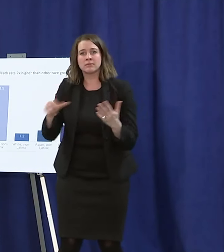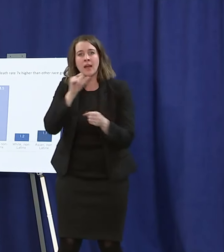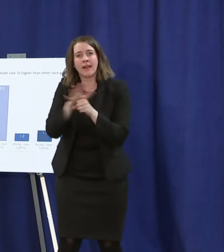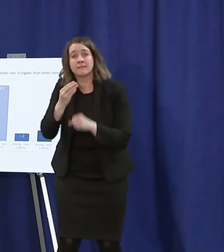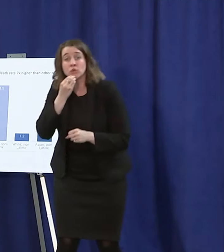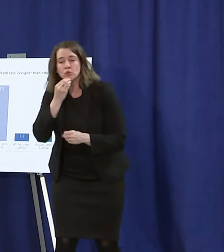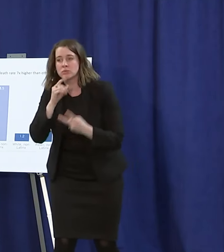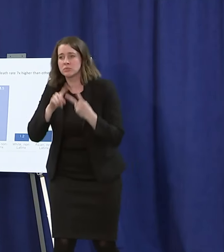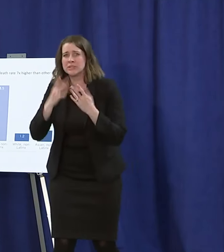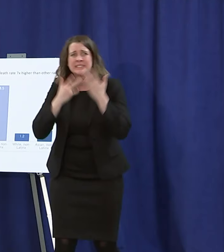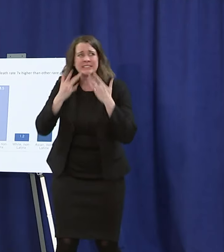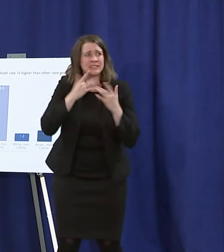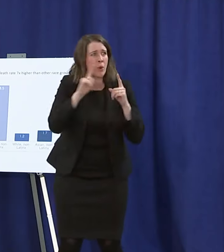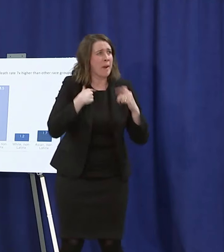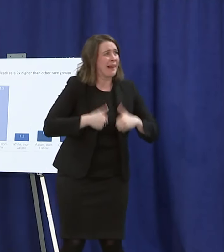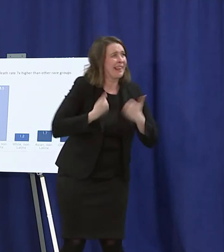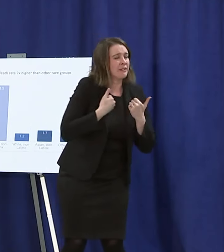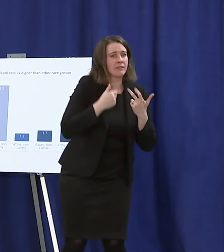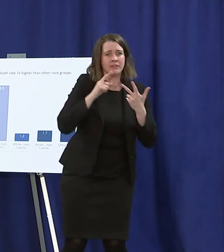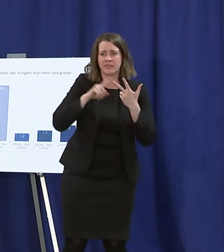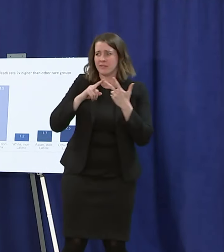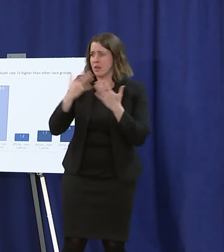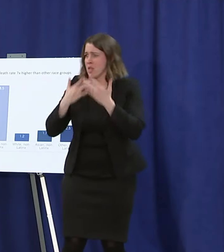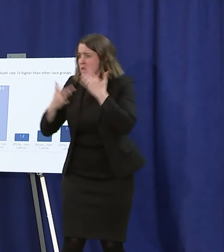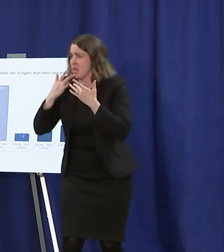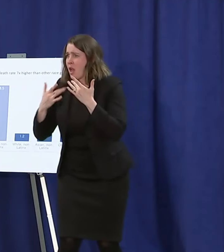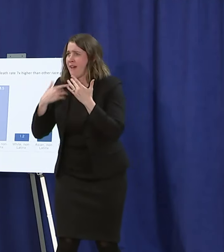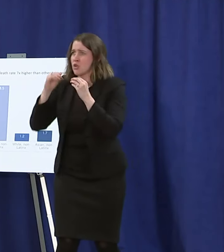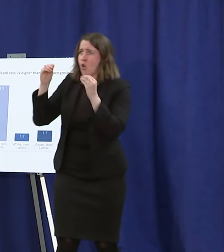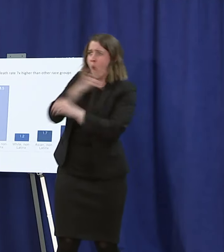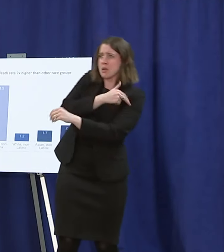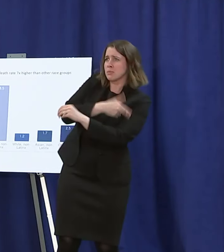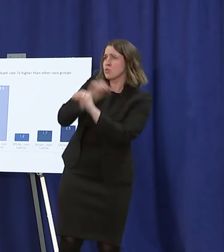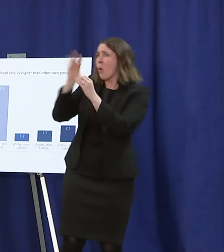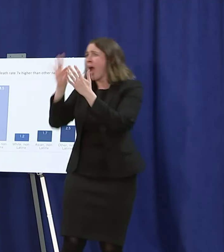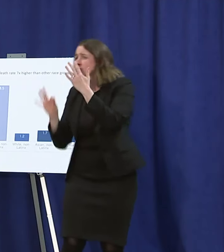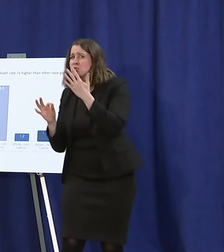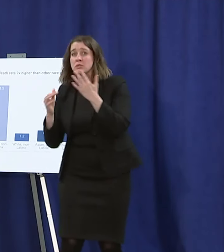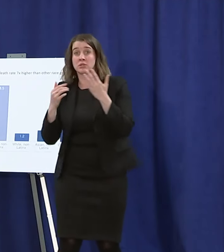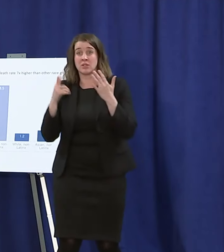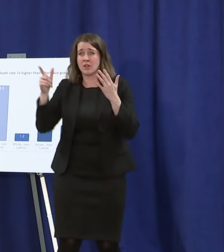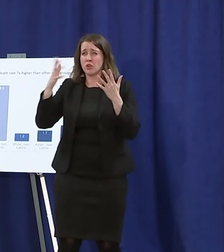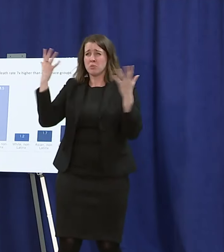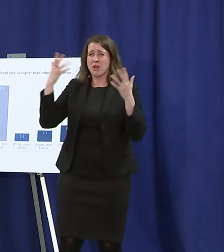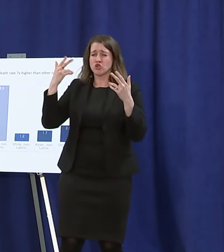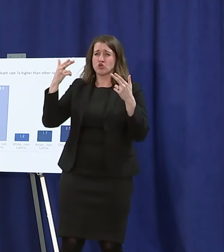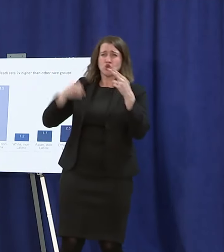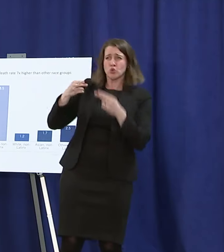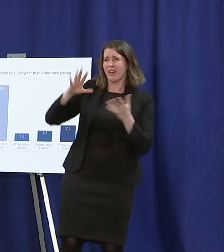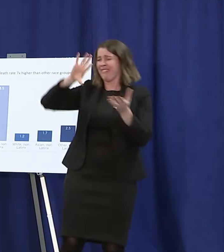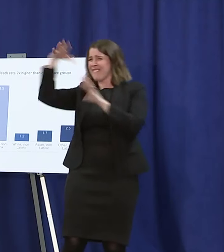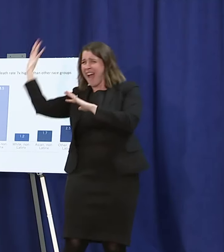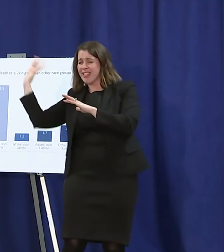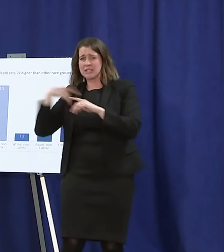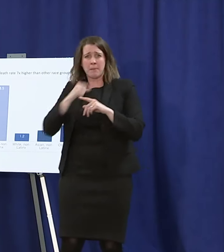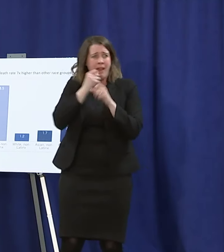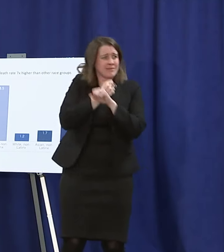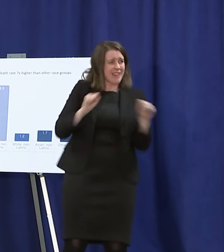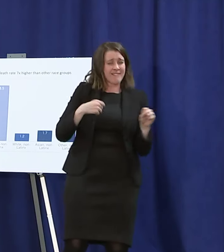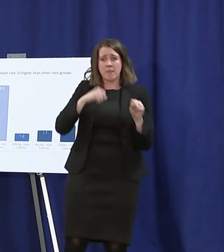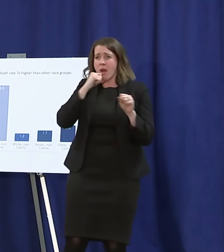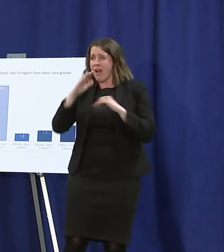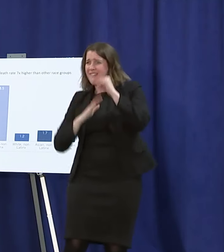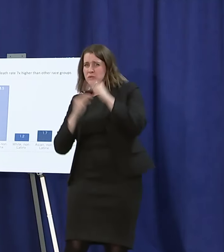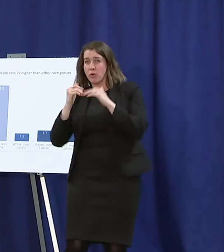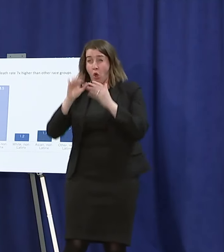of shelter, of healthy alternative choices, the absence of peace and safety in our neighborhoods. All of those